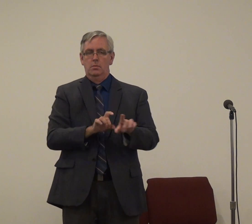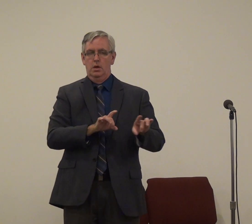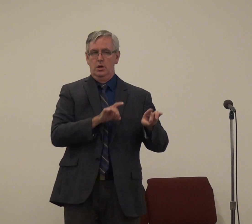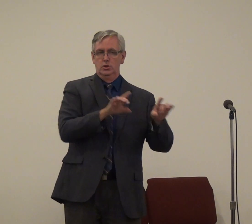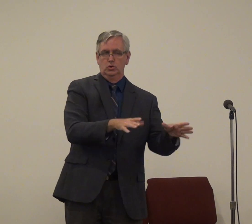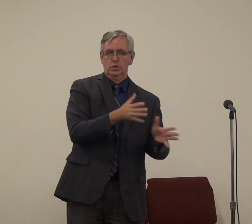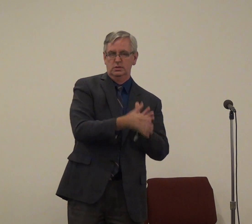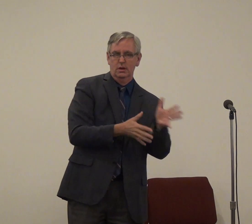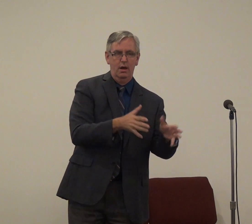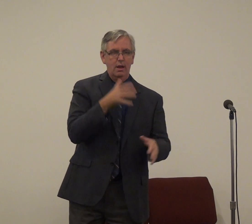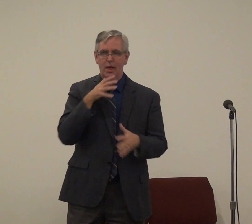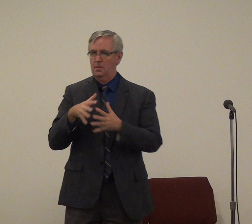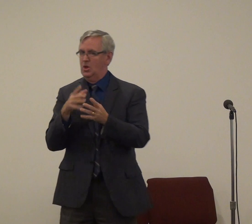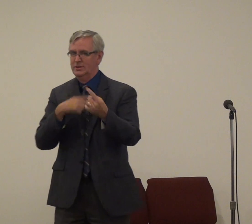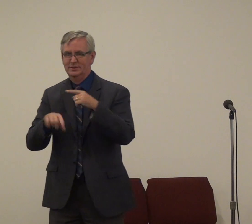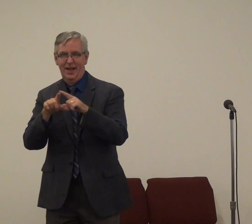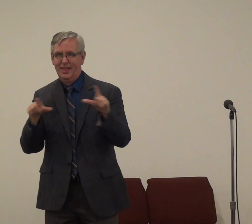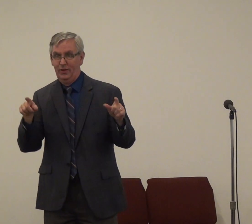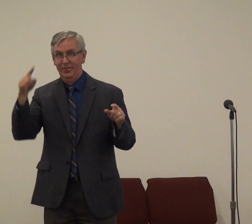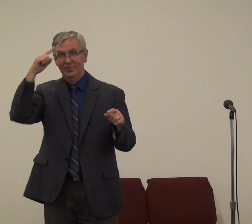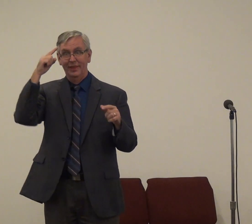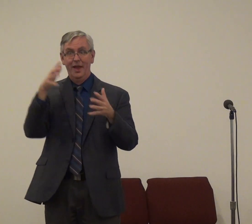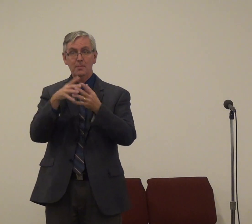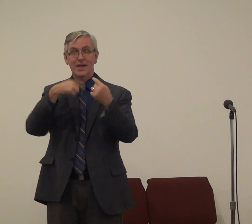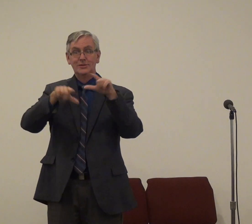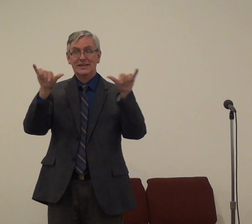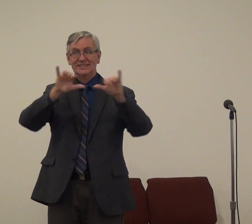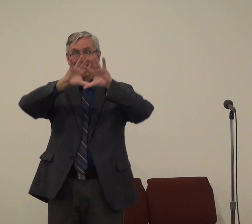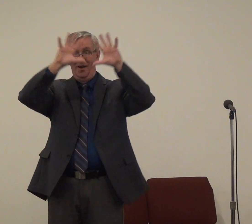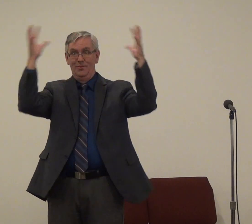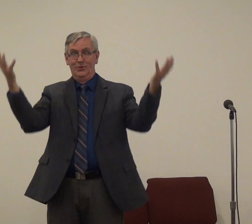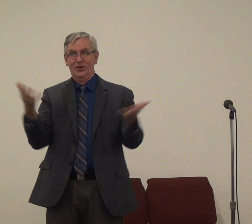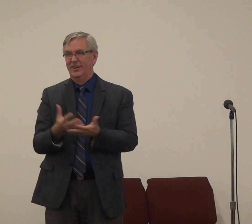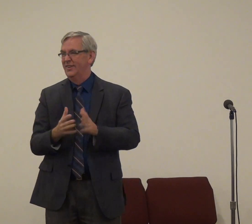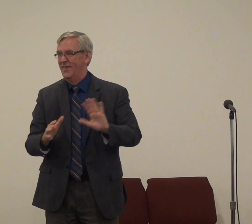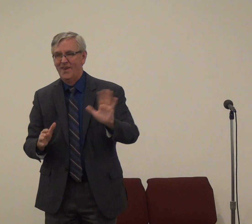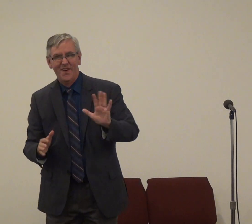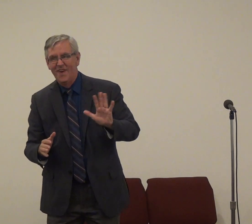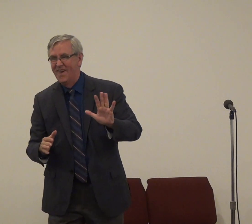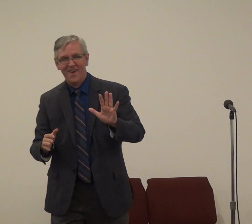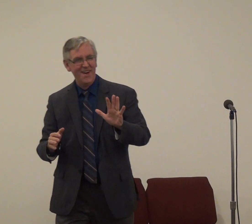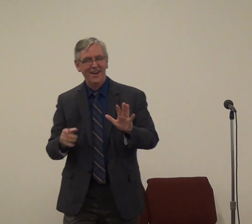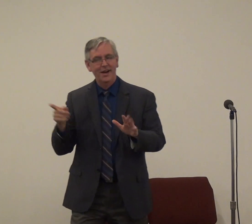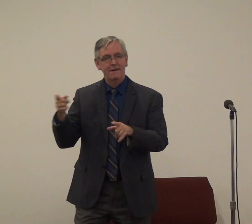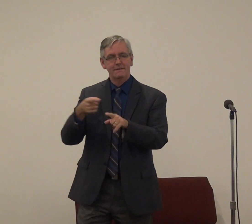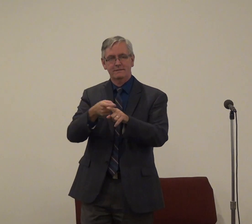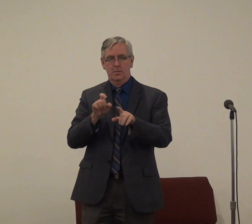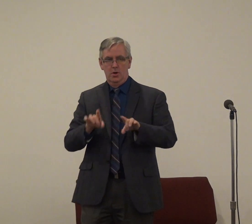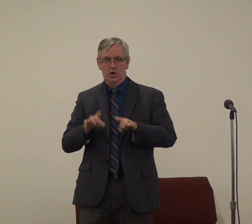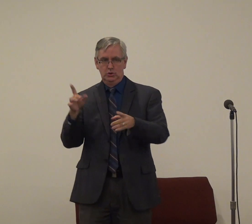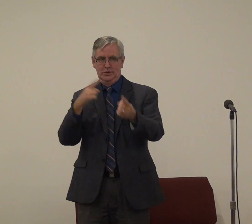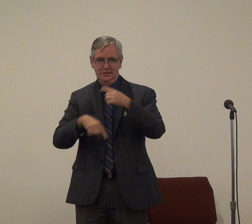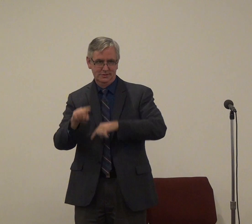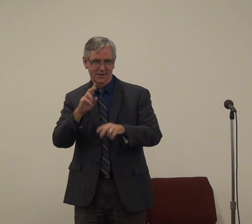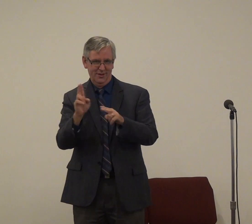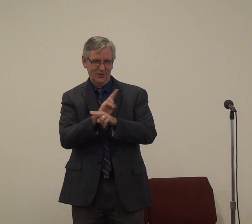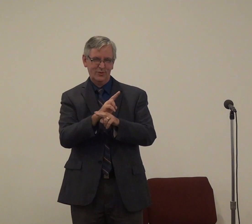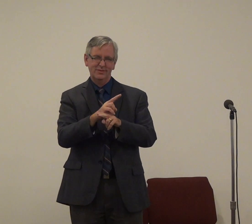and they use Australian Sign Language there, not American Sign Language. If you think sign language is universal, it's not at